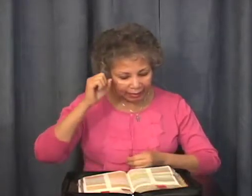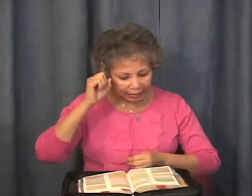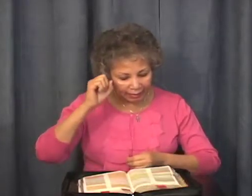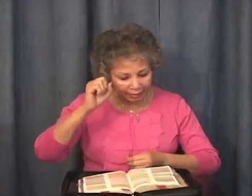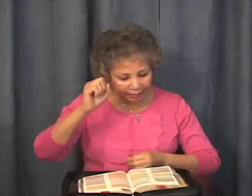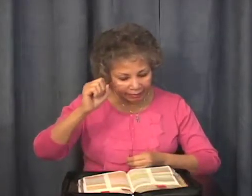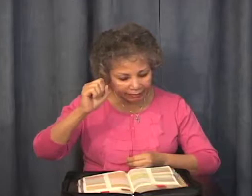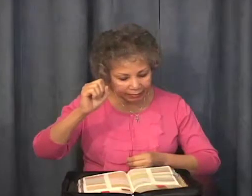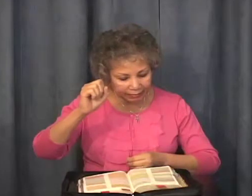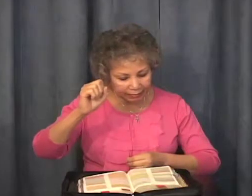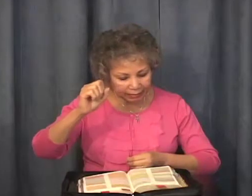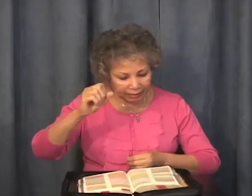his